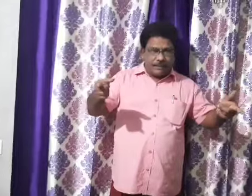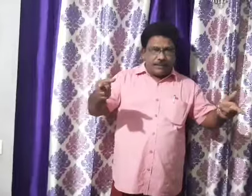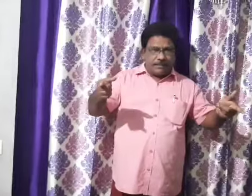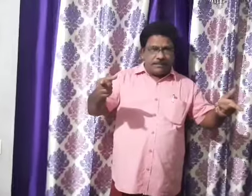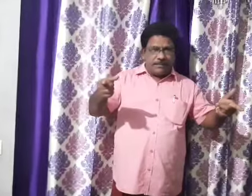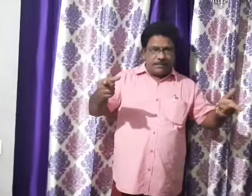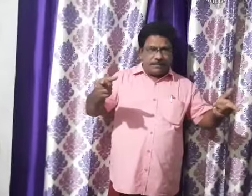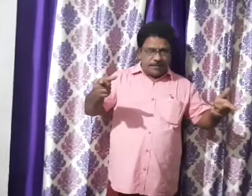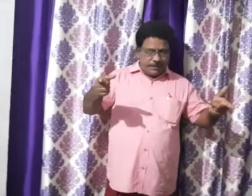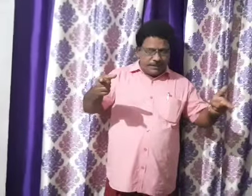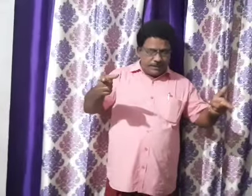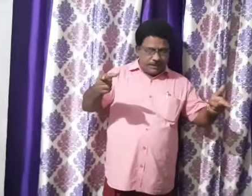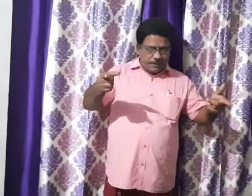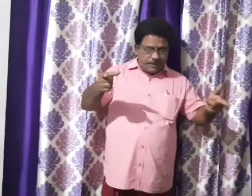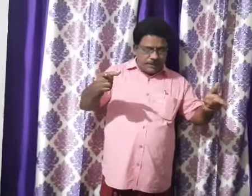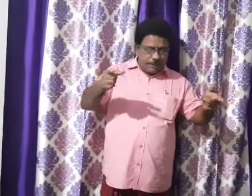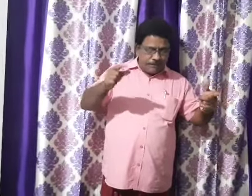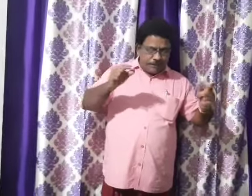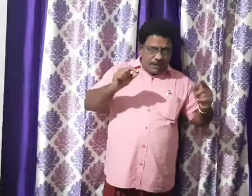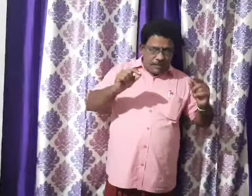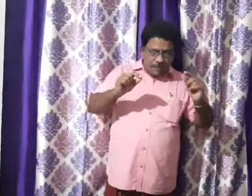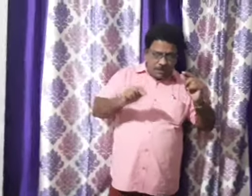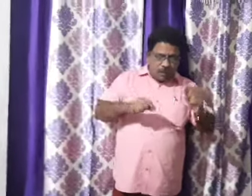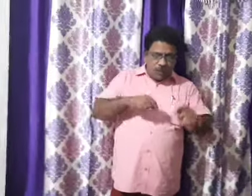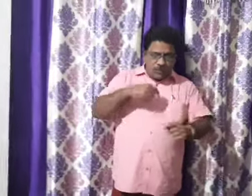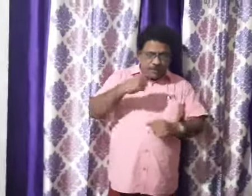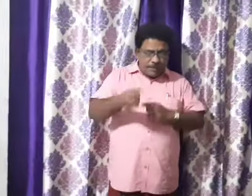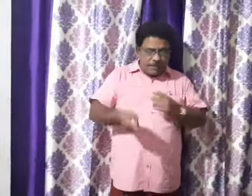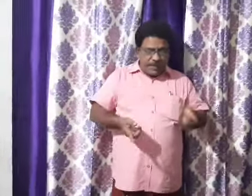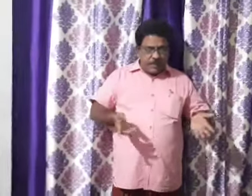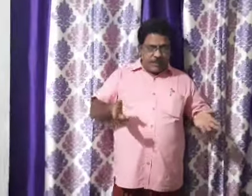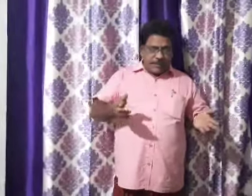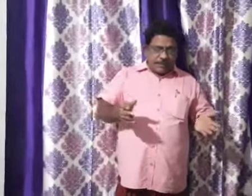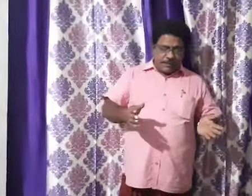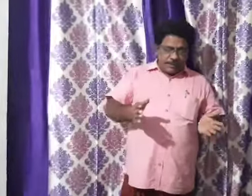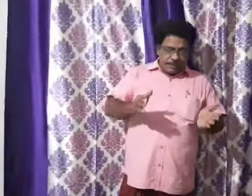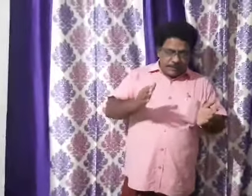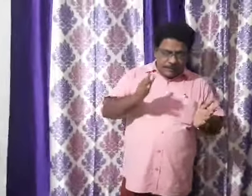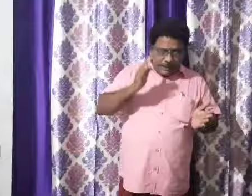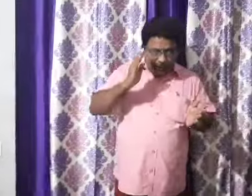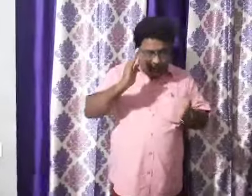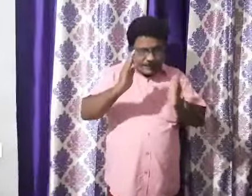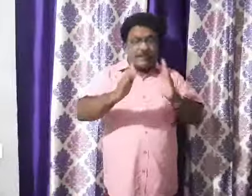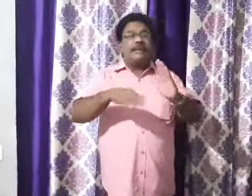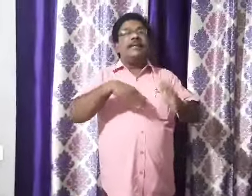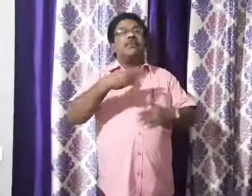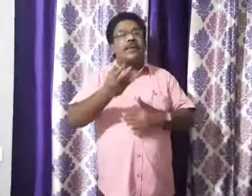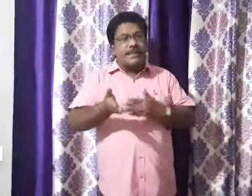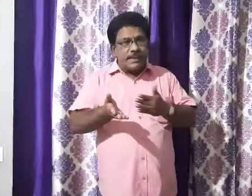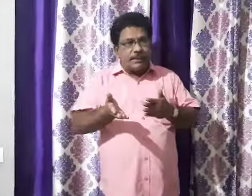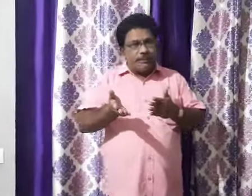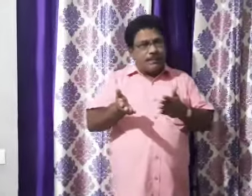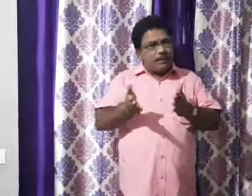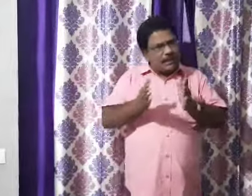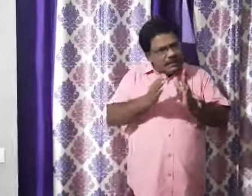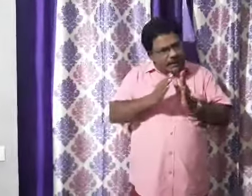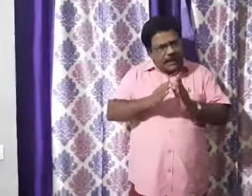working. Okay, but all of them are made to work less than their potential. Actually, they have